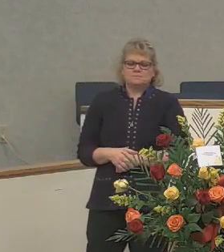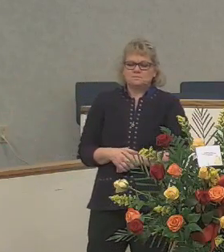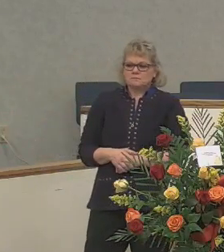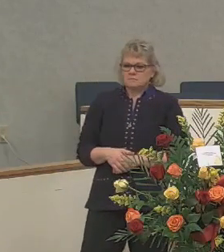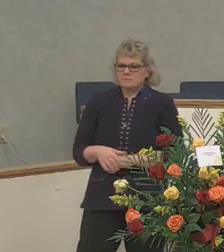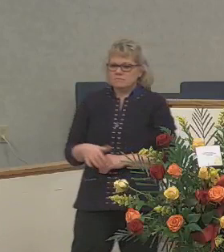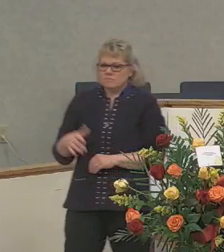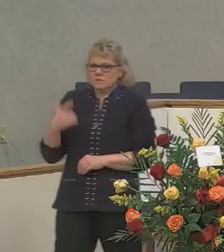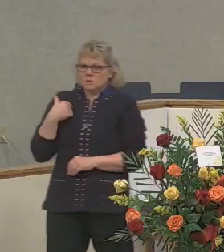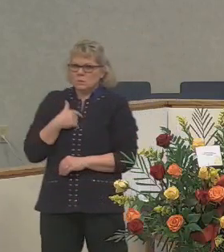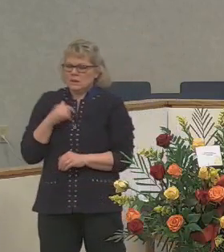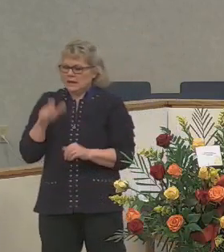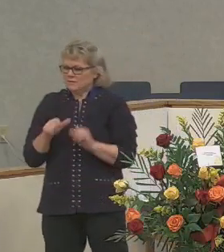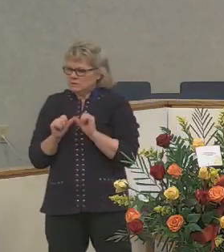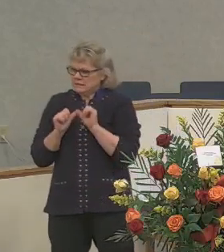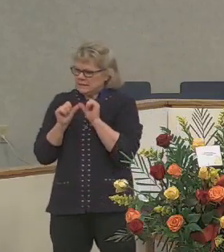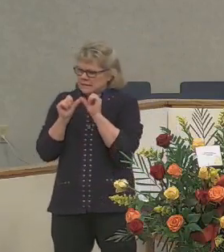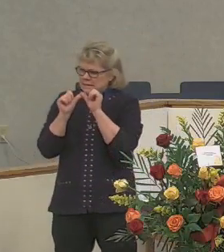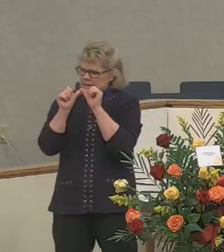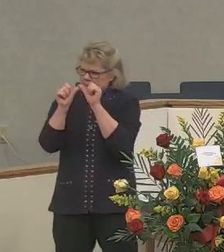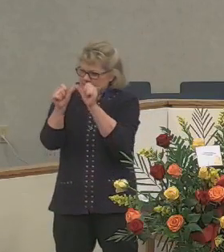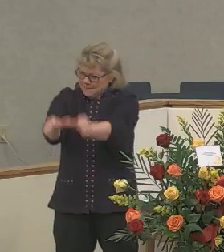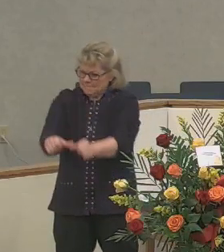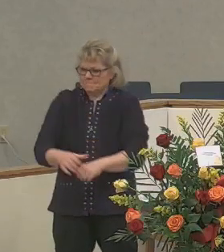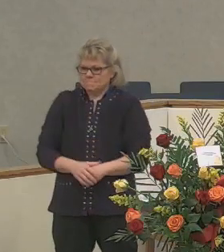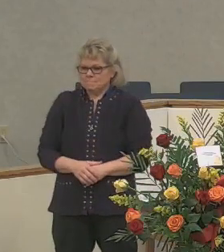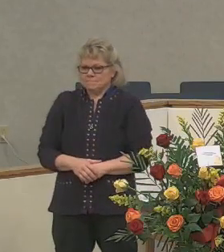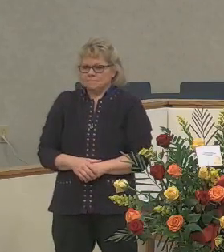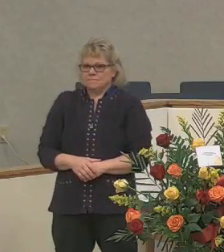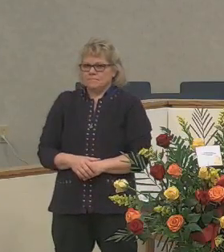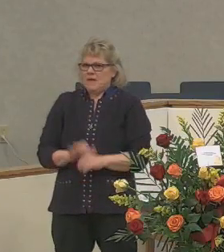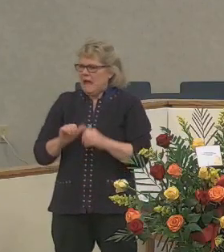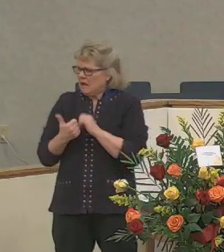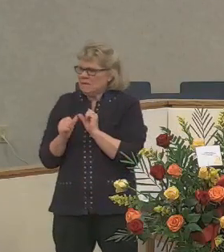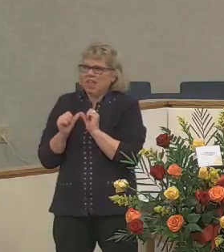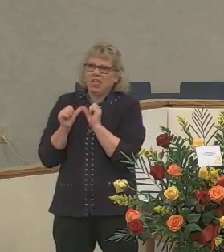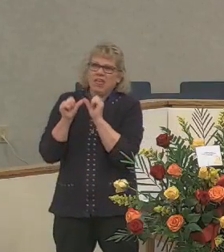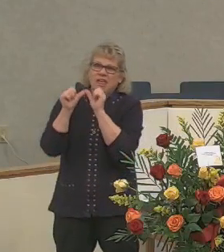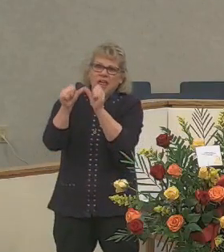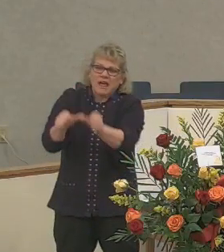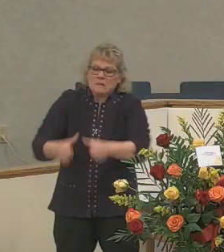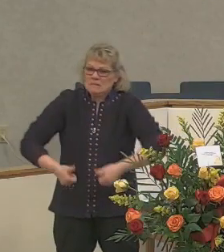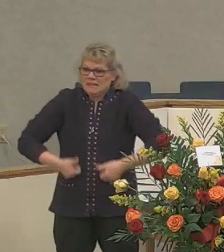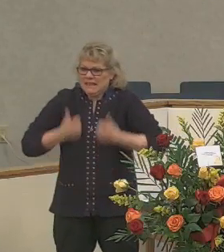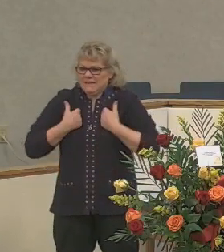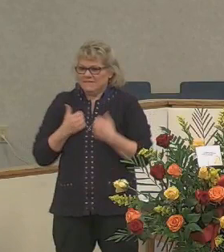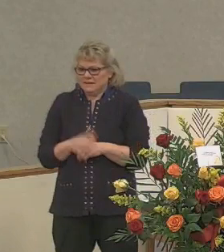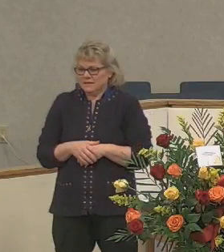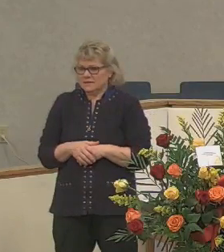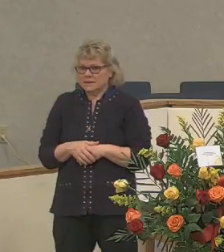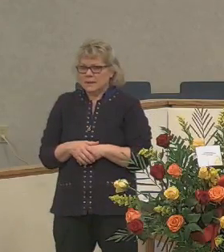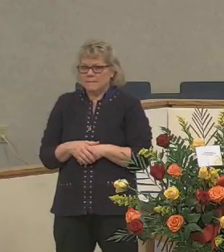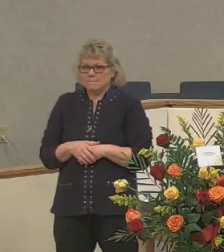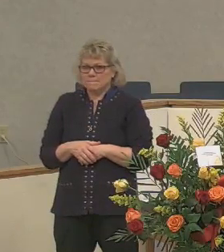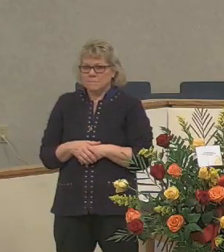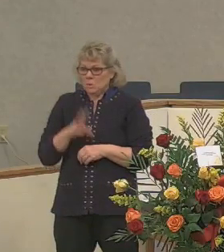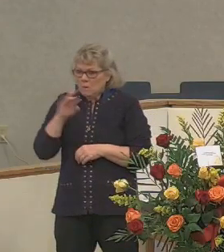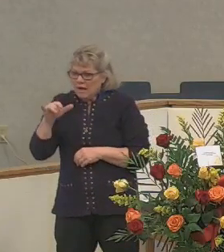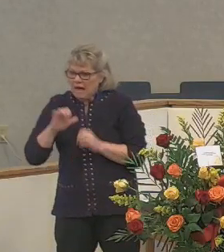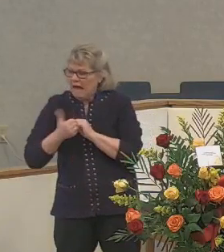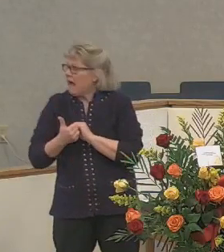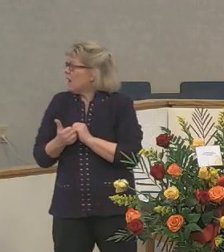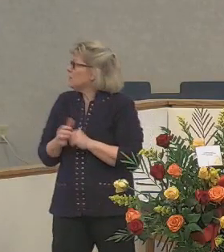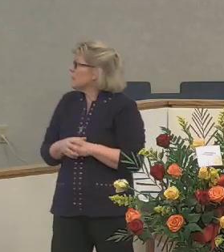how to keep on in the race, how to keep running the race and end well, like